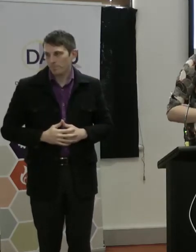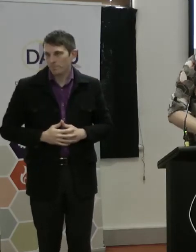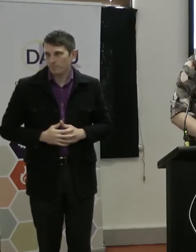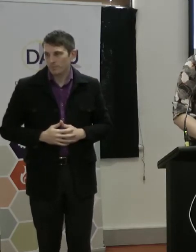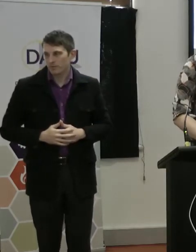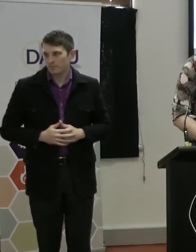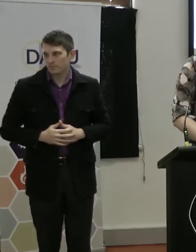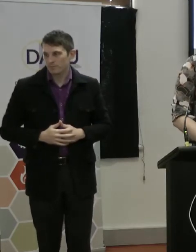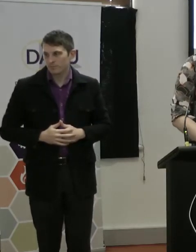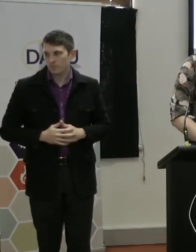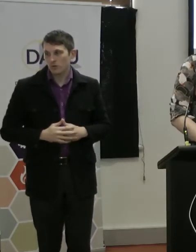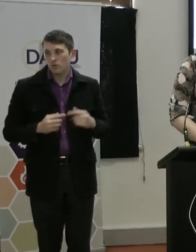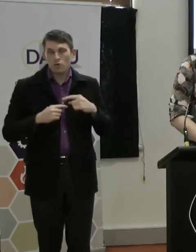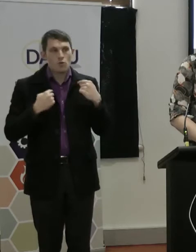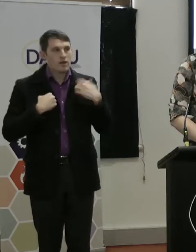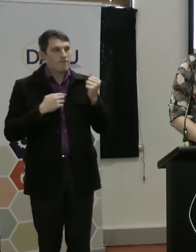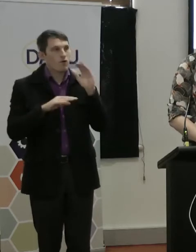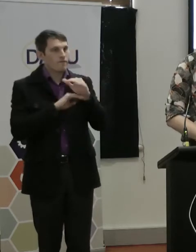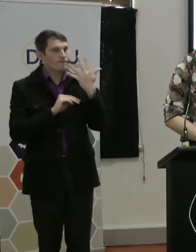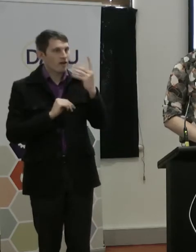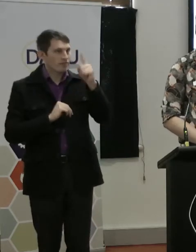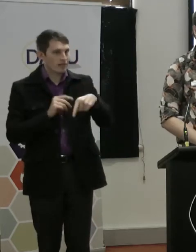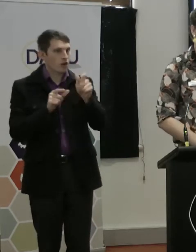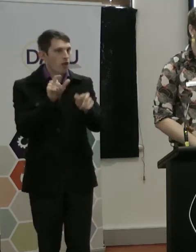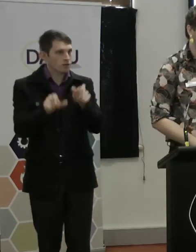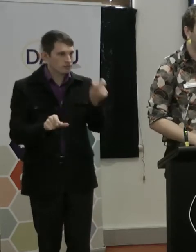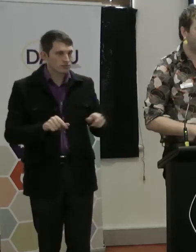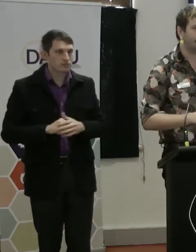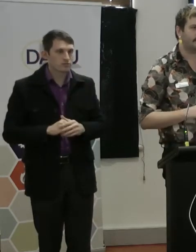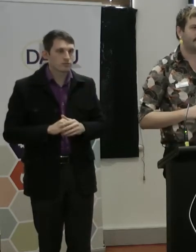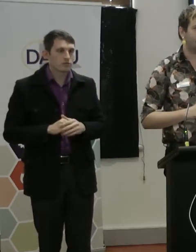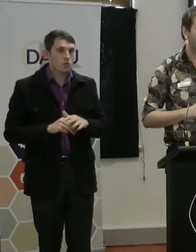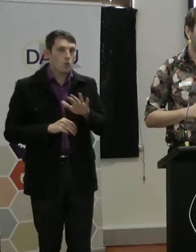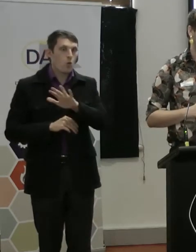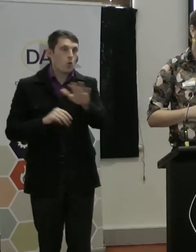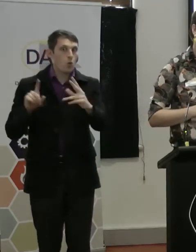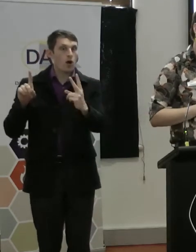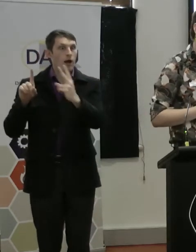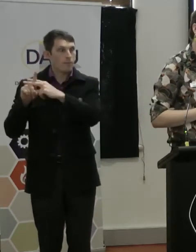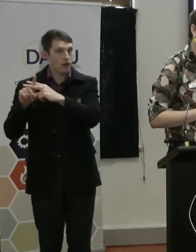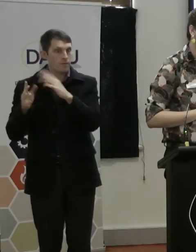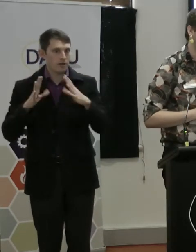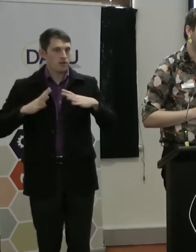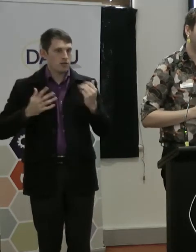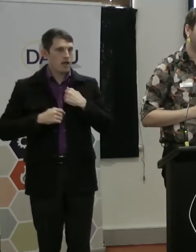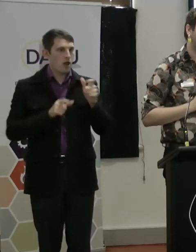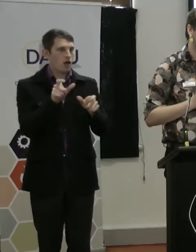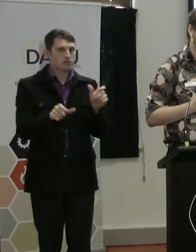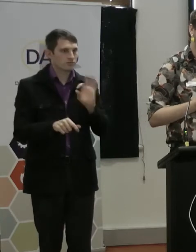So we have over 5,000 clients. Not all the applicants to the National Redress Scheme are our clients, and not all our clients